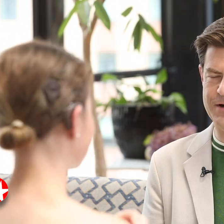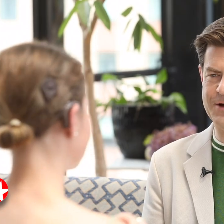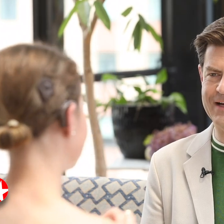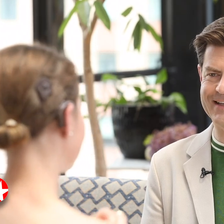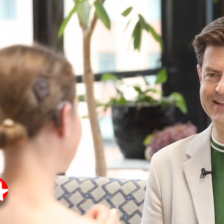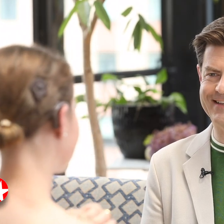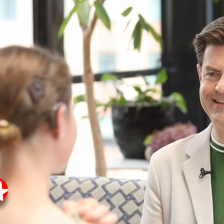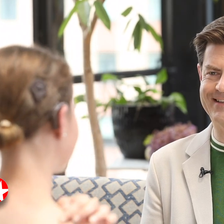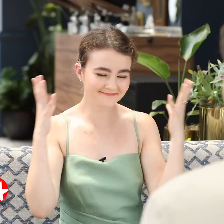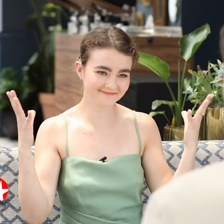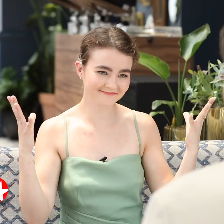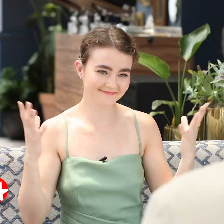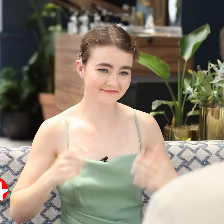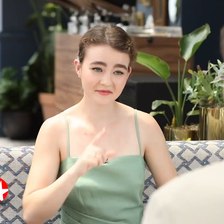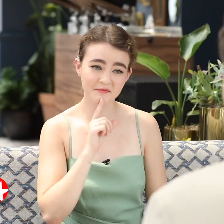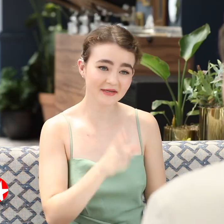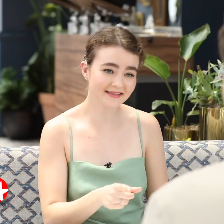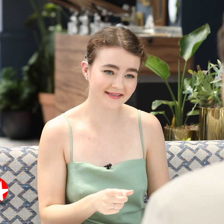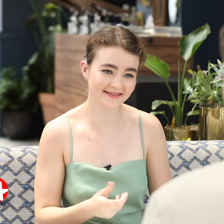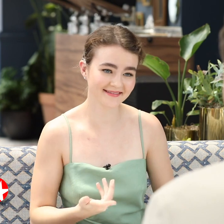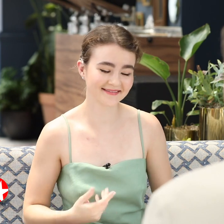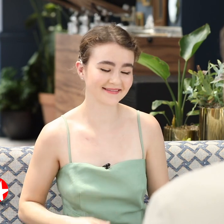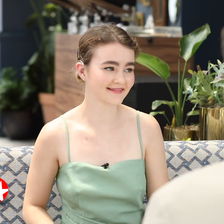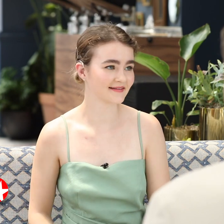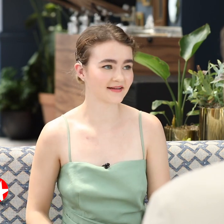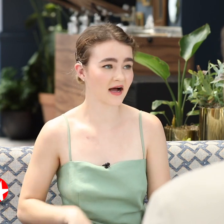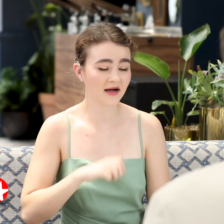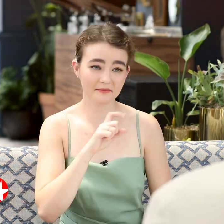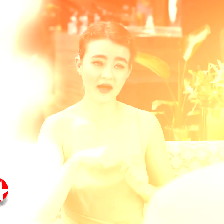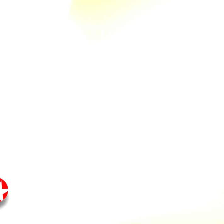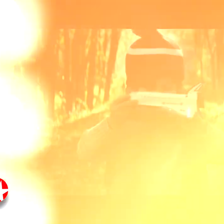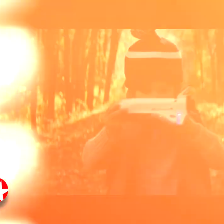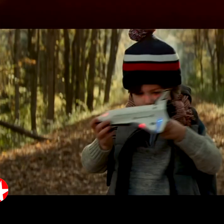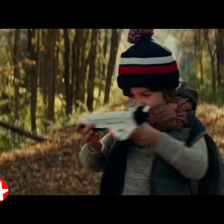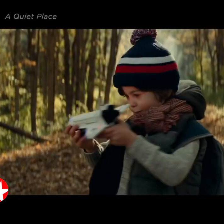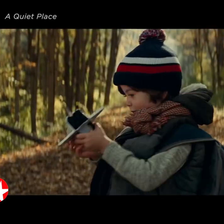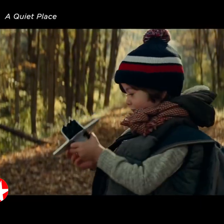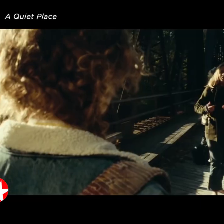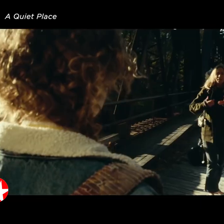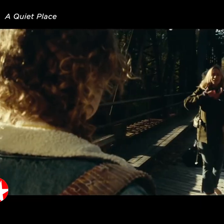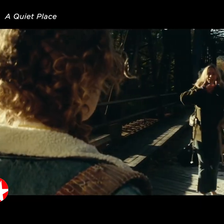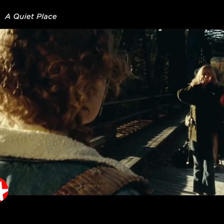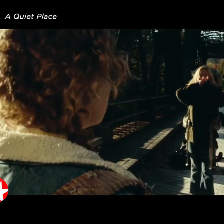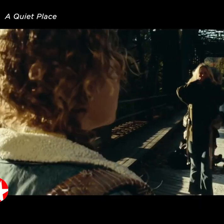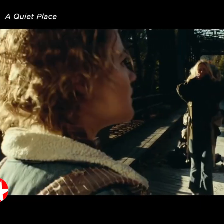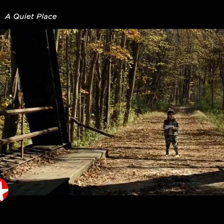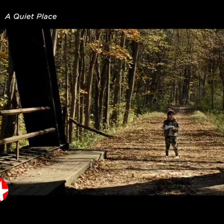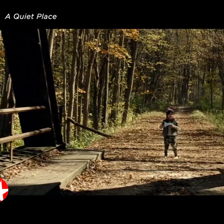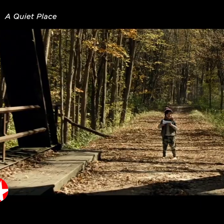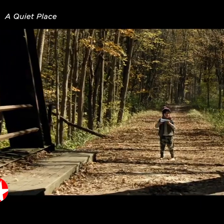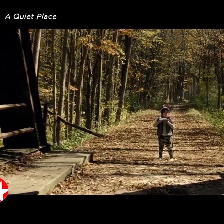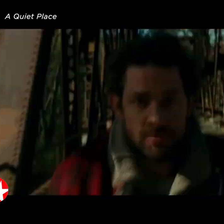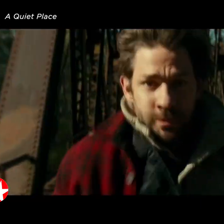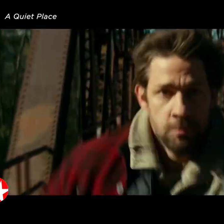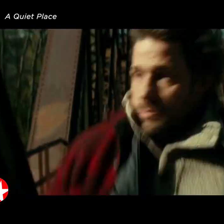pretty quickly. Mind-blowing. What can I say? Mind-blowing. But I love it. Every moment is